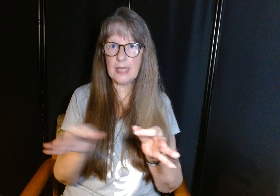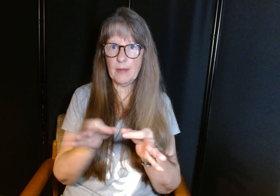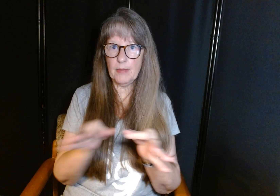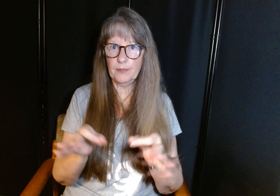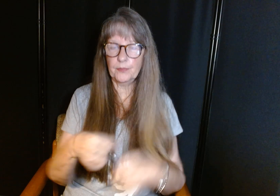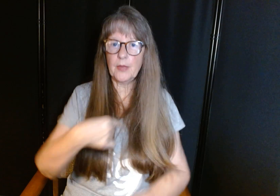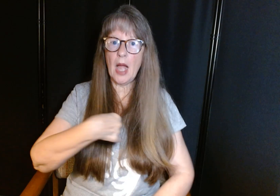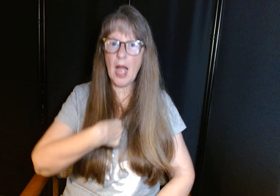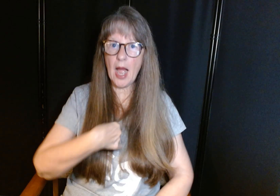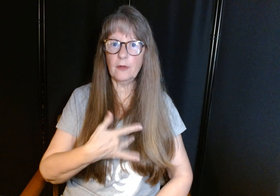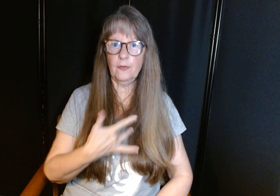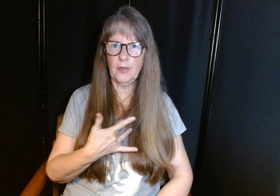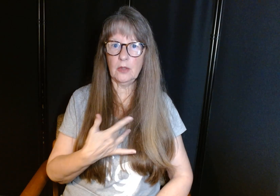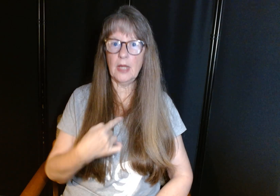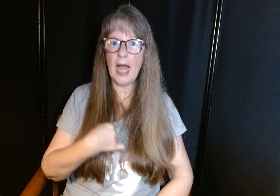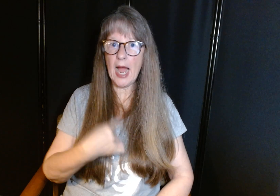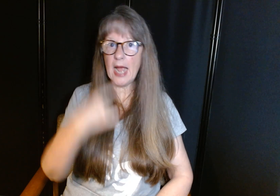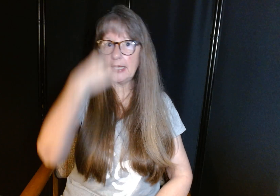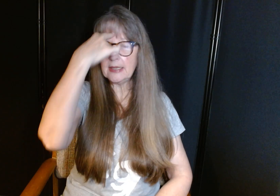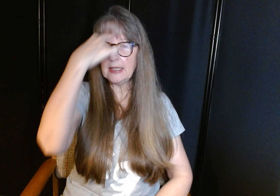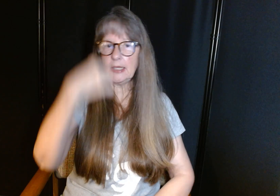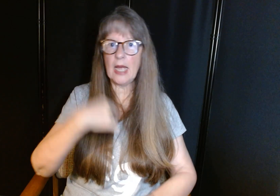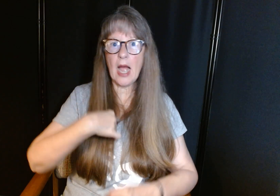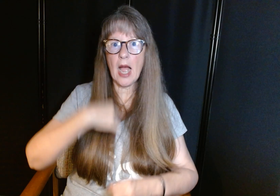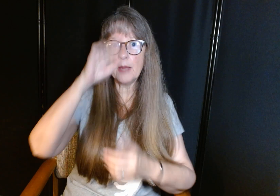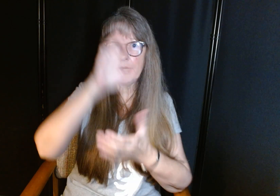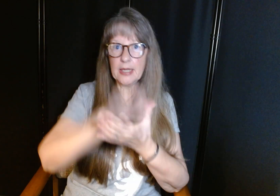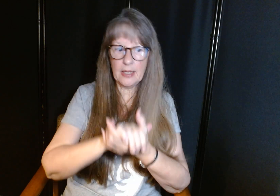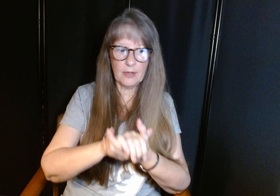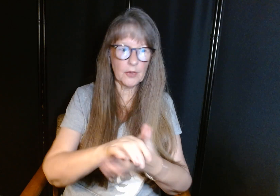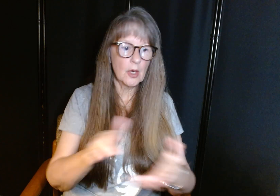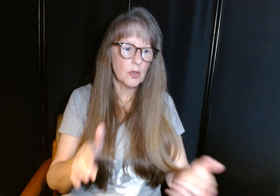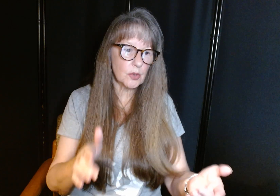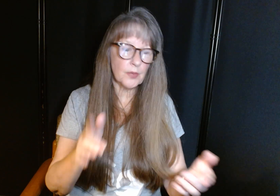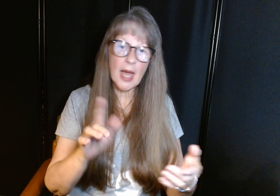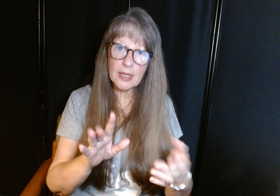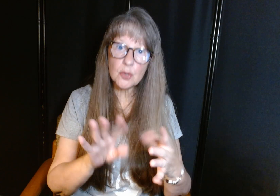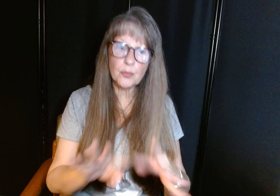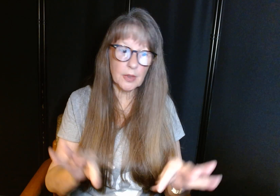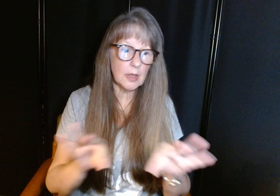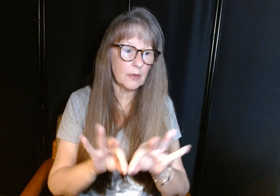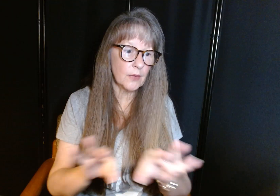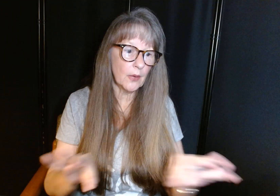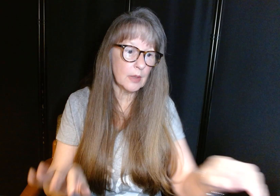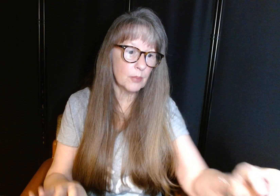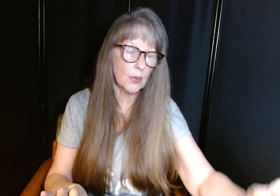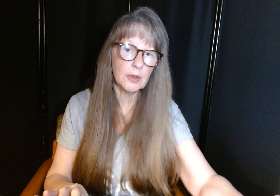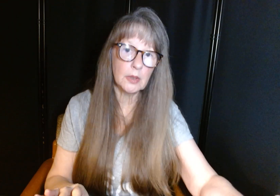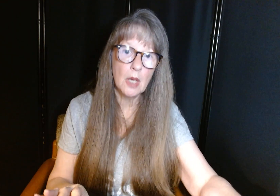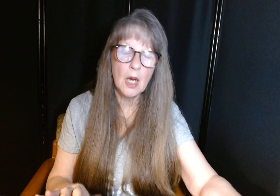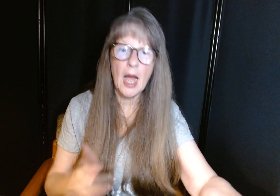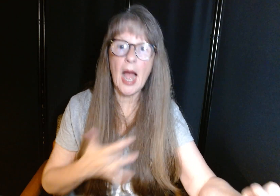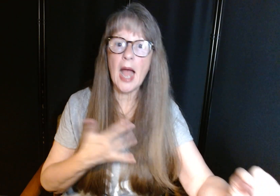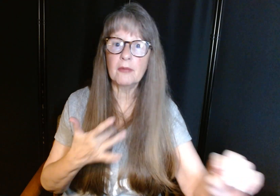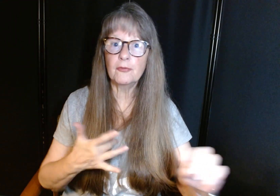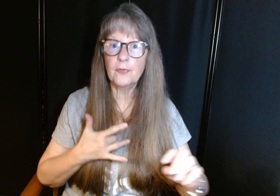statement. I feel, I think, I believe. So that is really very important. I